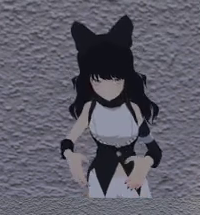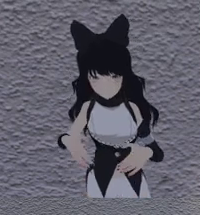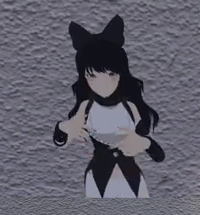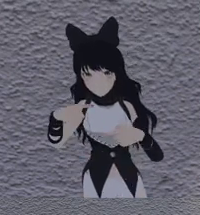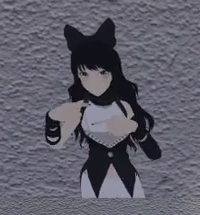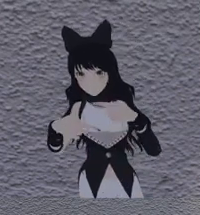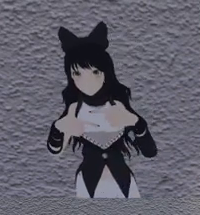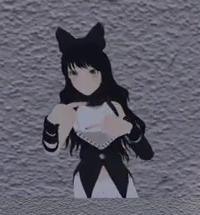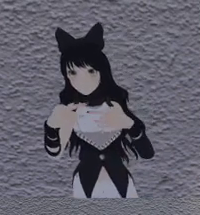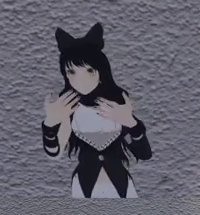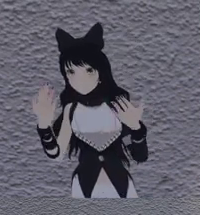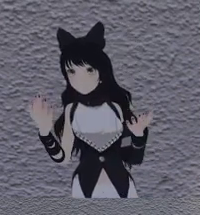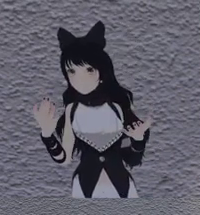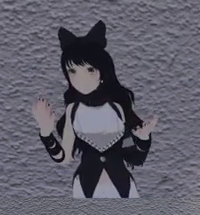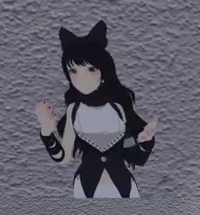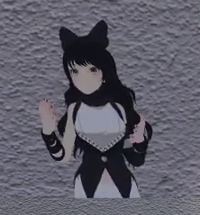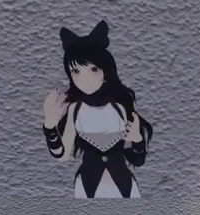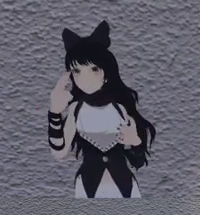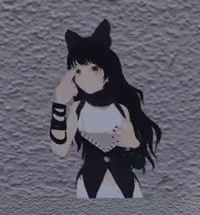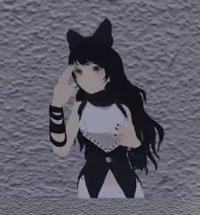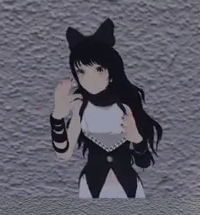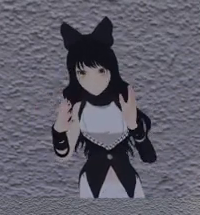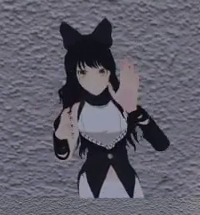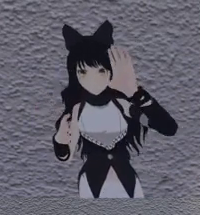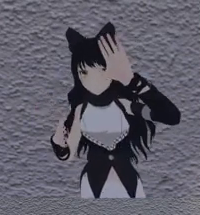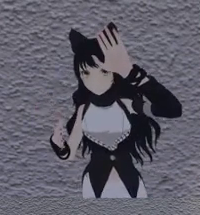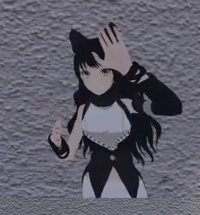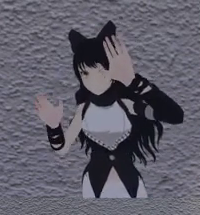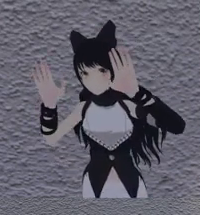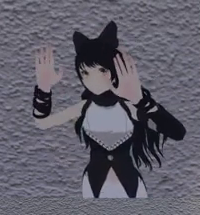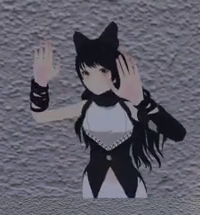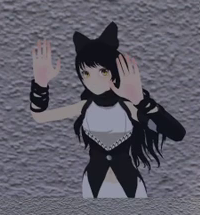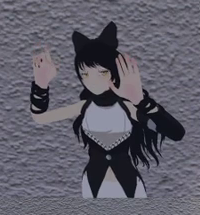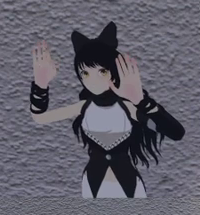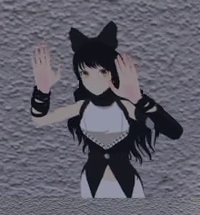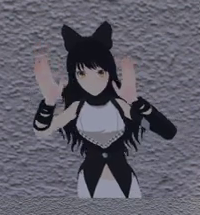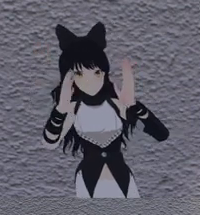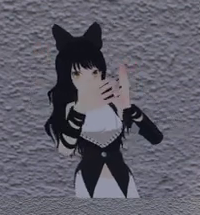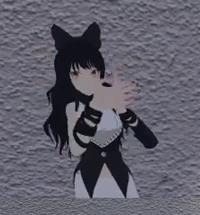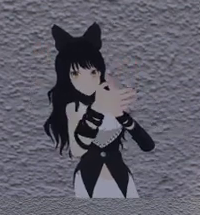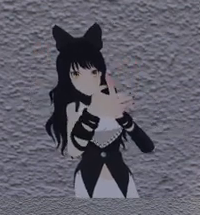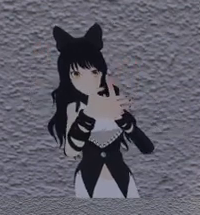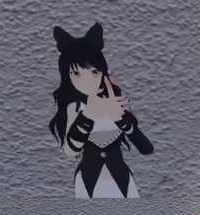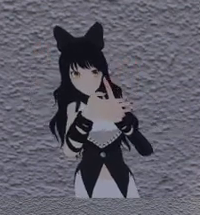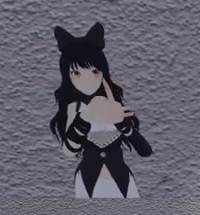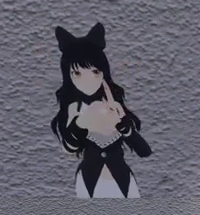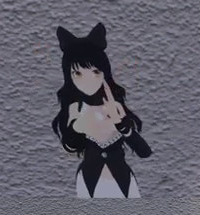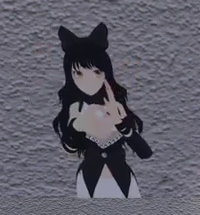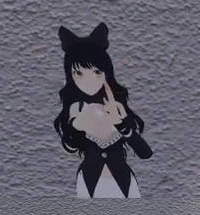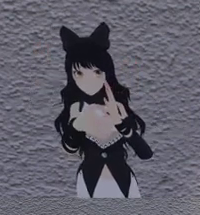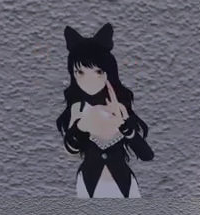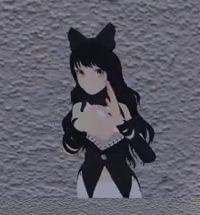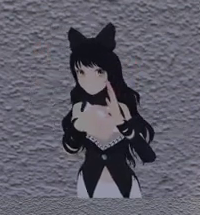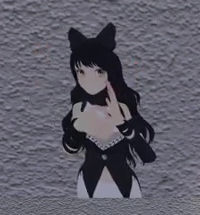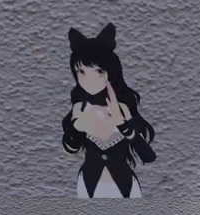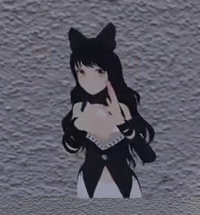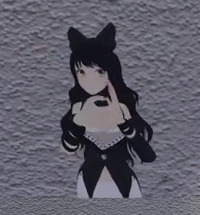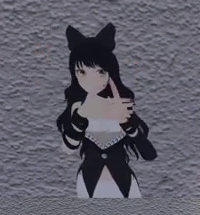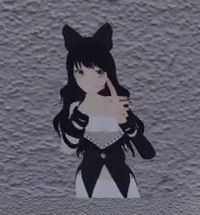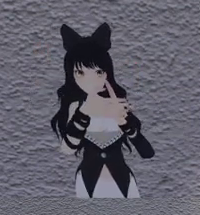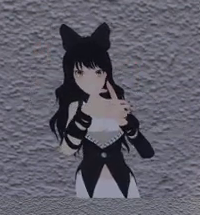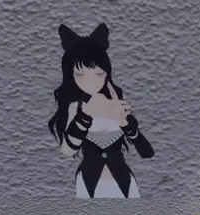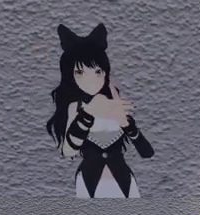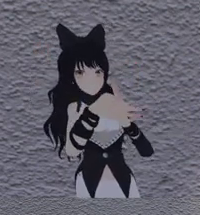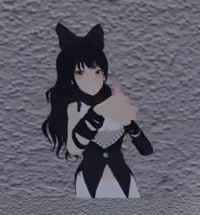Perfect. Now, this sign, what is it? All right, so you're going to have two open hands. Then you're going to say